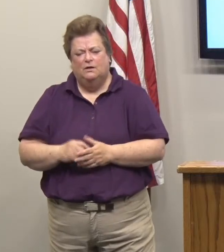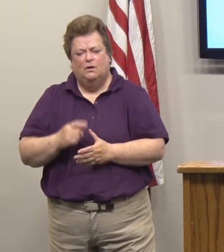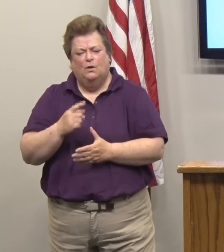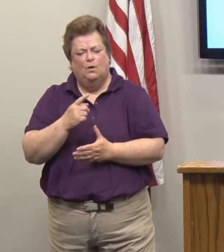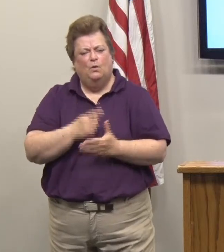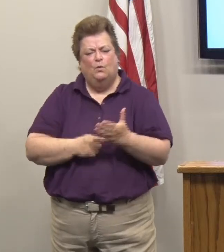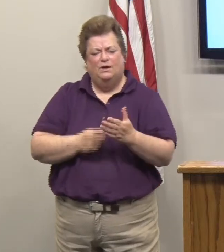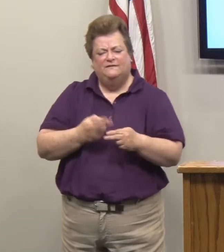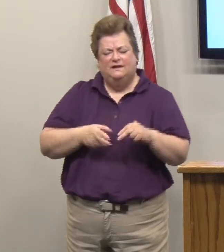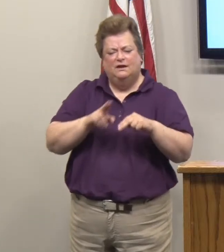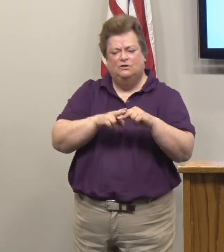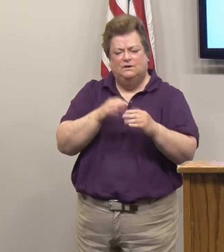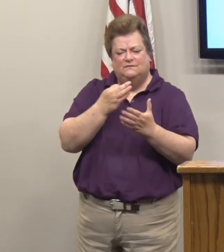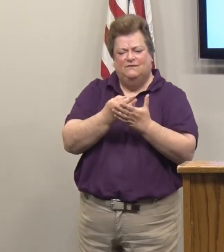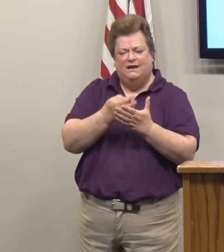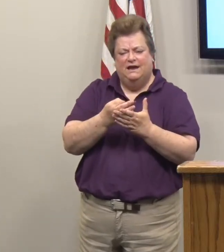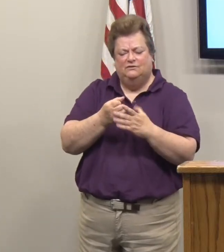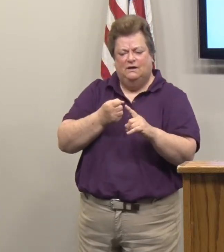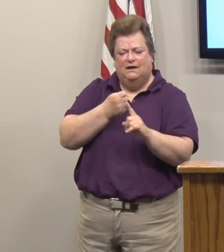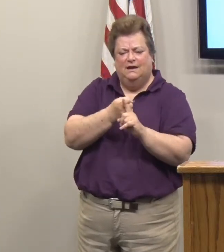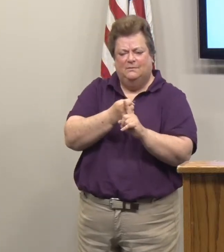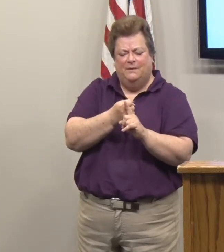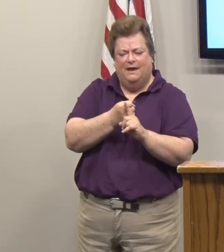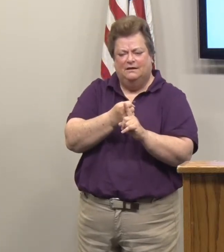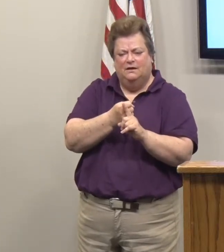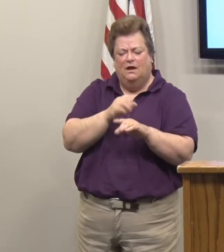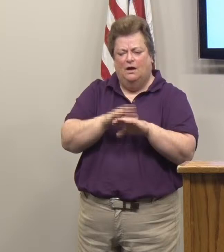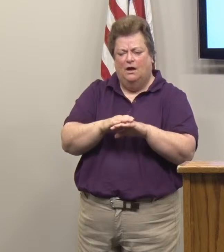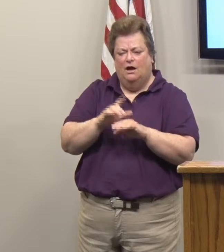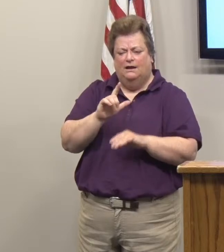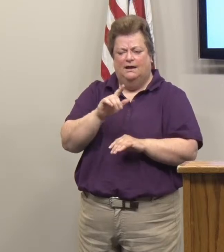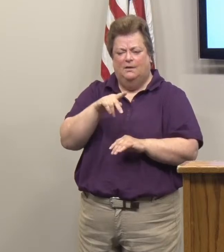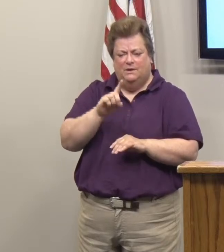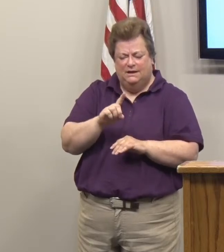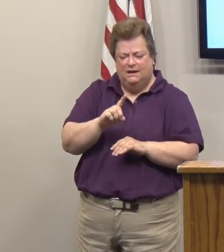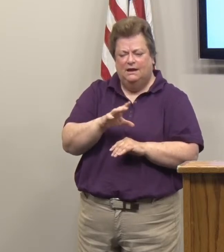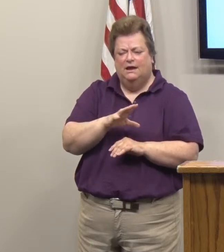everyone's looking forward to having those conversations and those dialogues too.